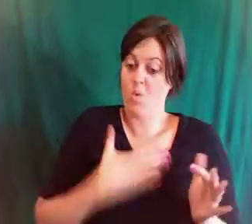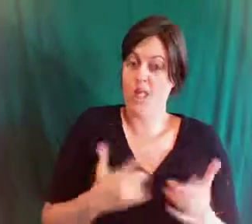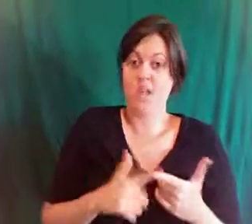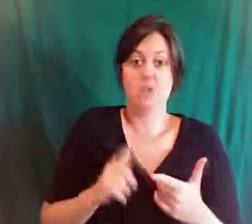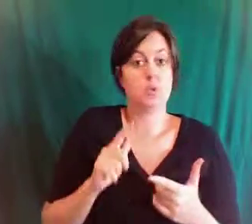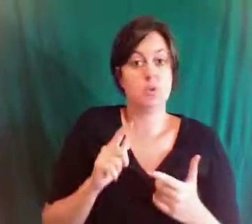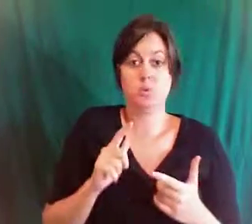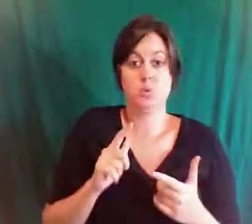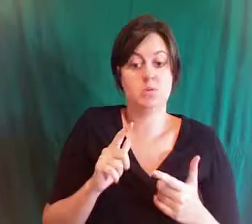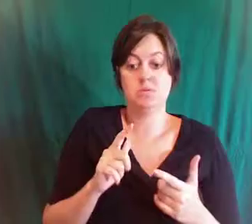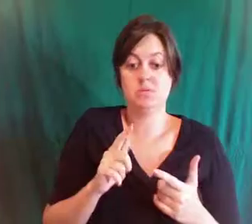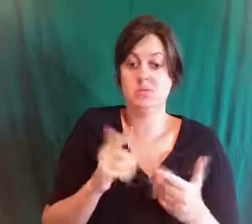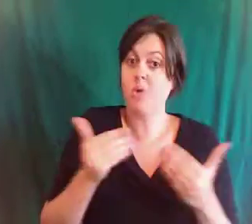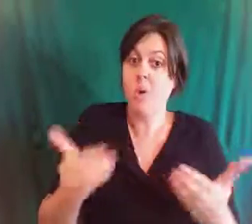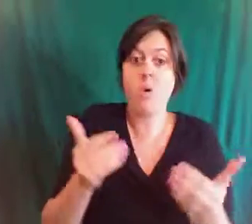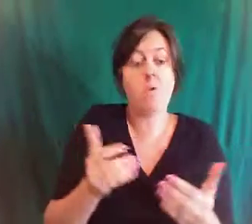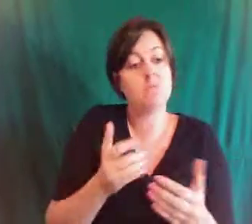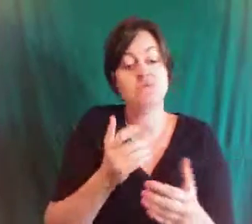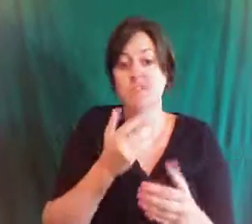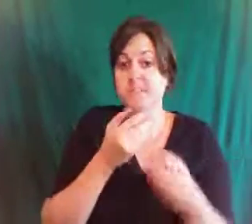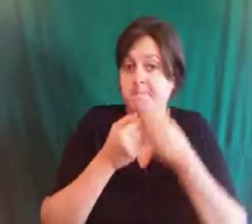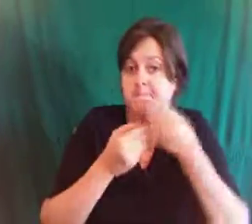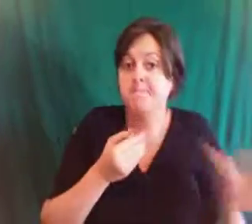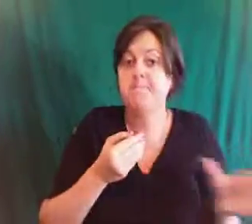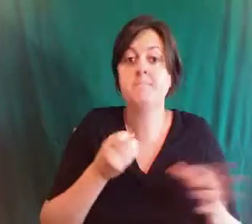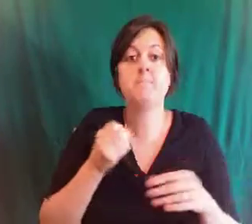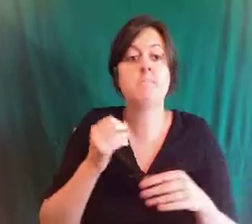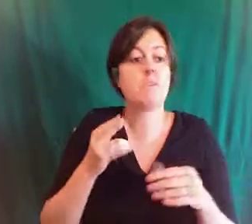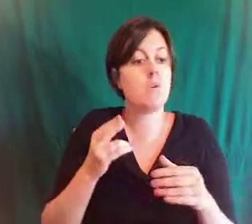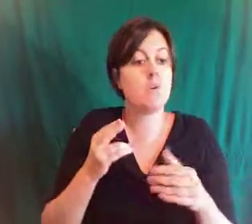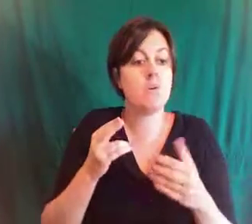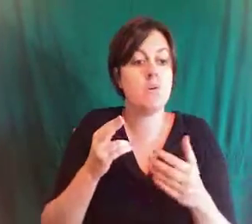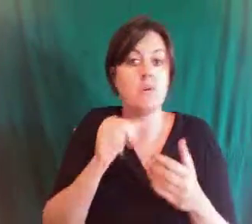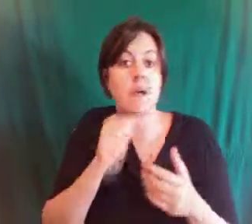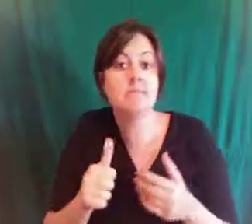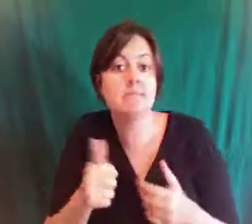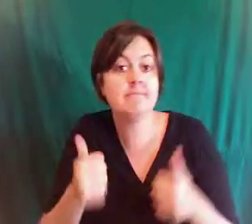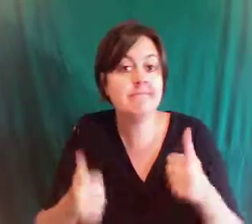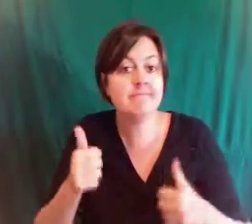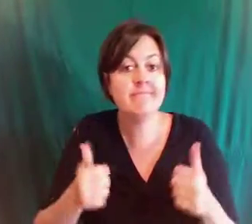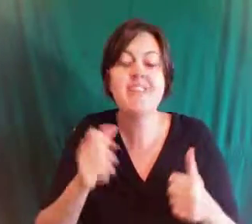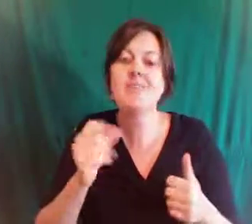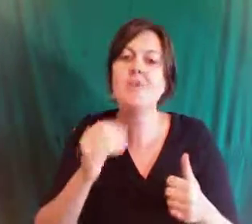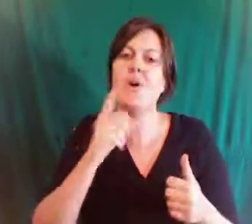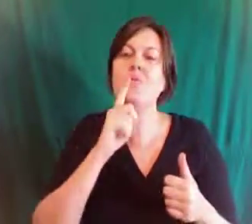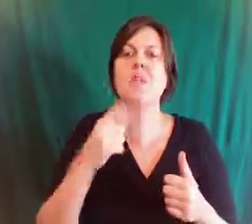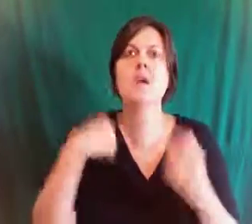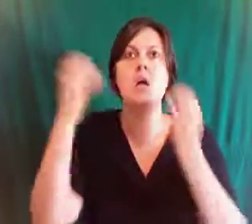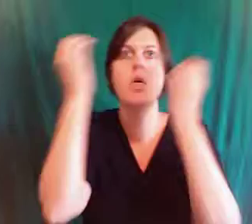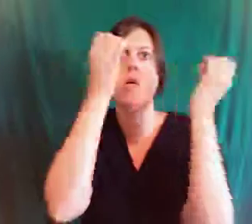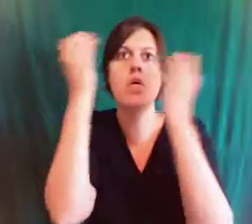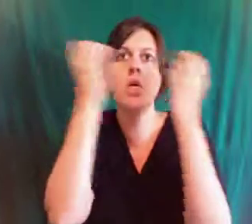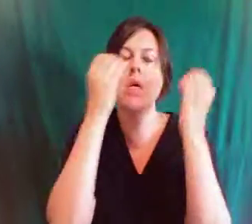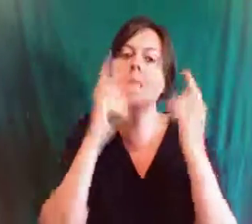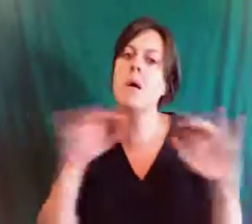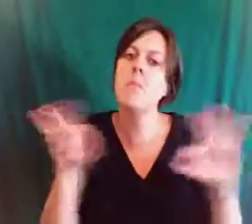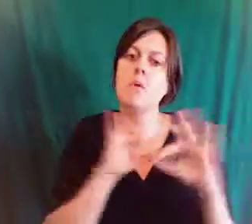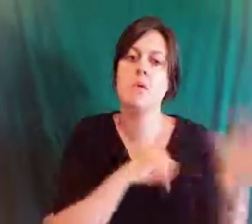putting them down on paper, and that's been an essential process that I've followed since the beginning. I've always been a writer, hence the reason I probably walked into communications